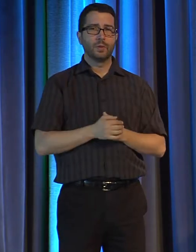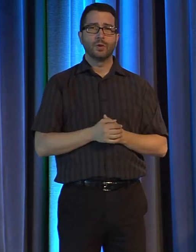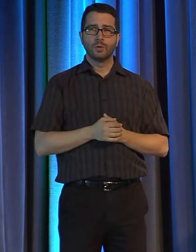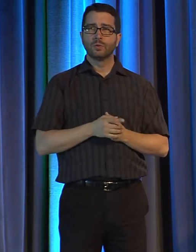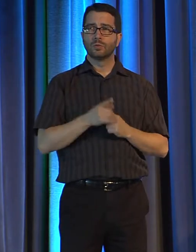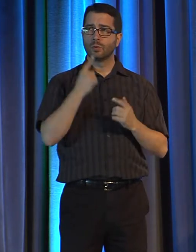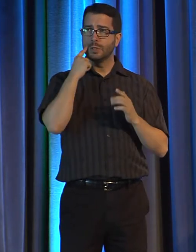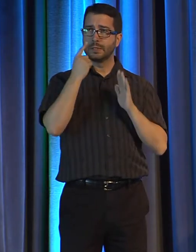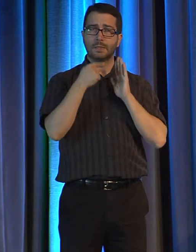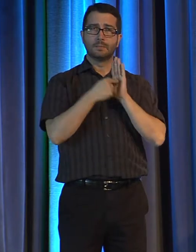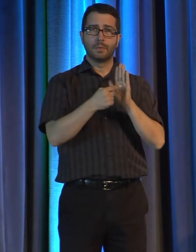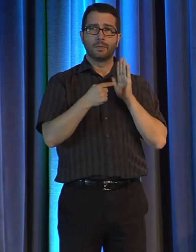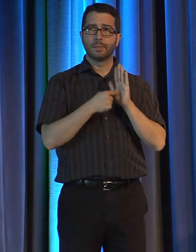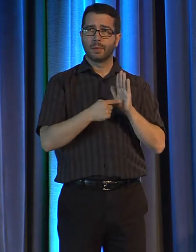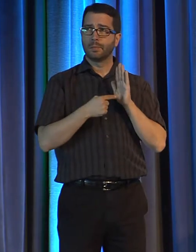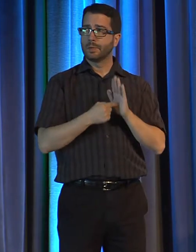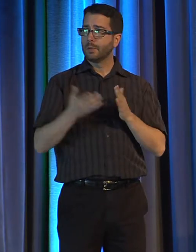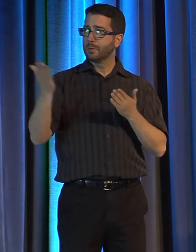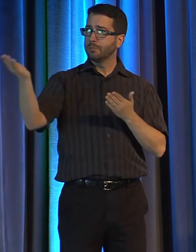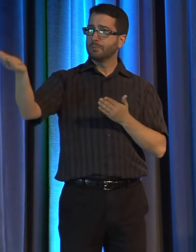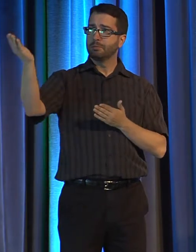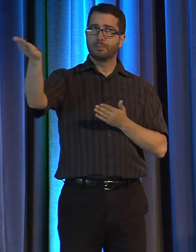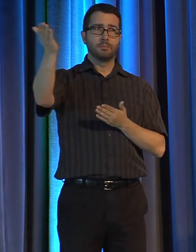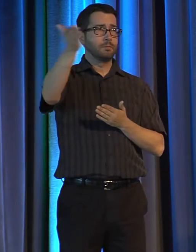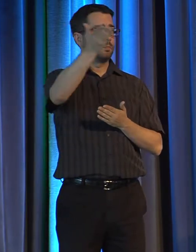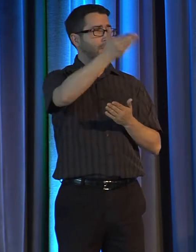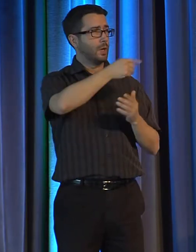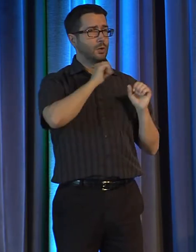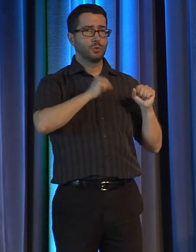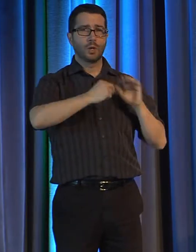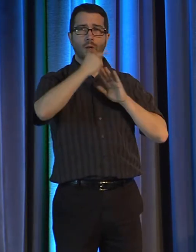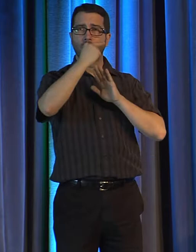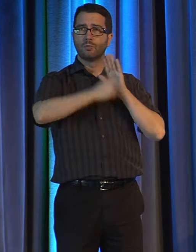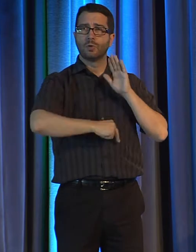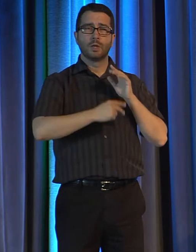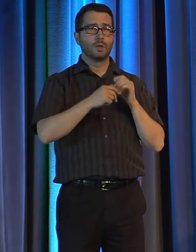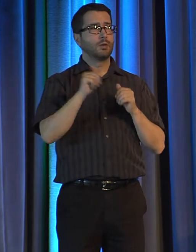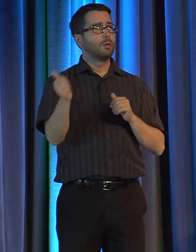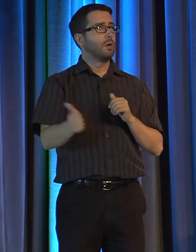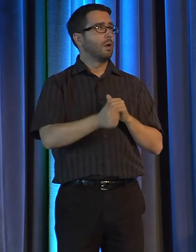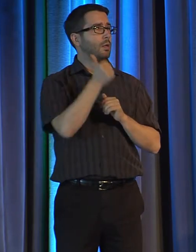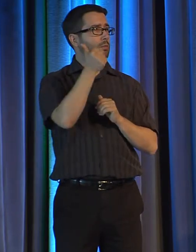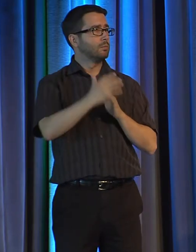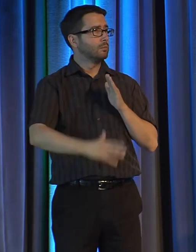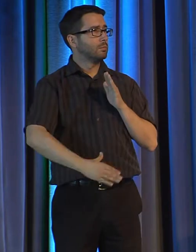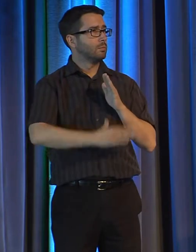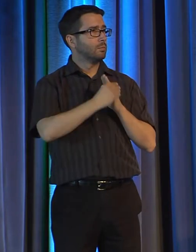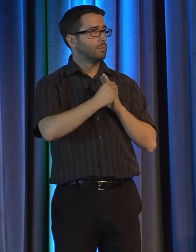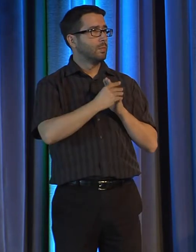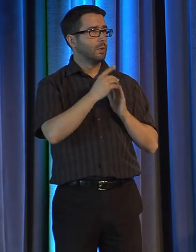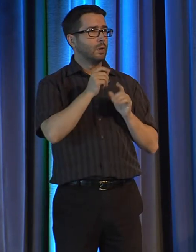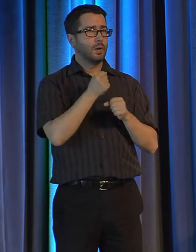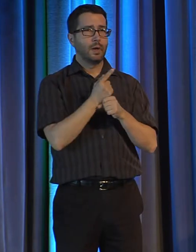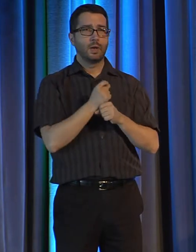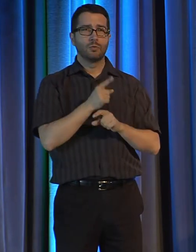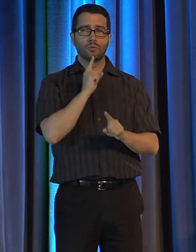poster's presentation shared here today, and you can read about these and others in our annual report. We have challenges